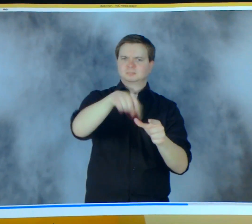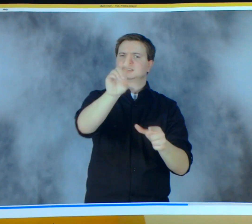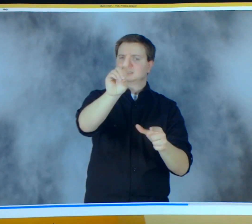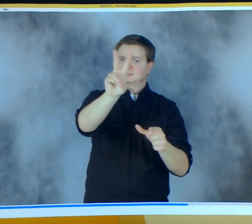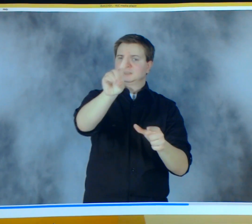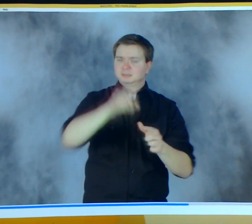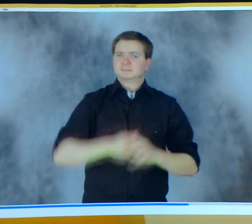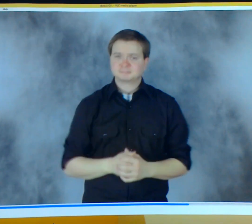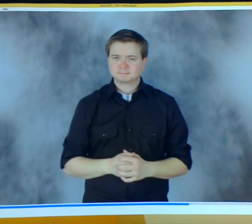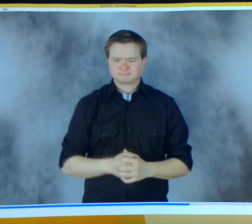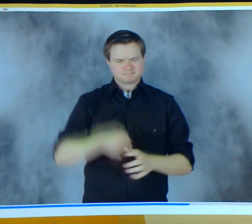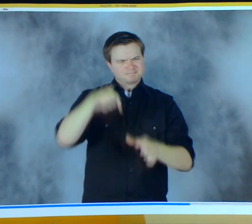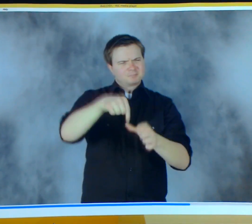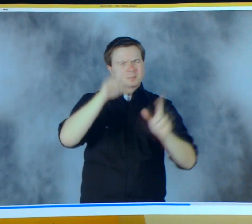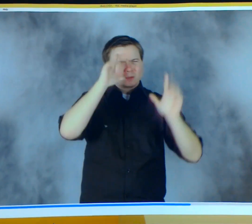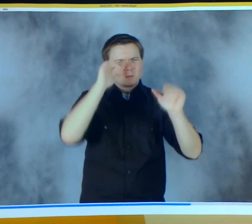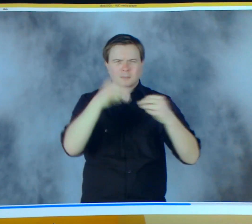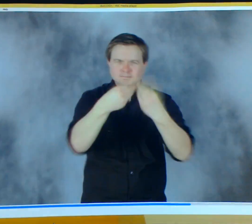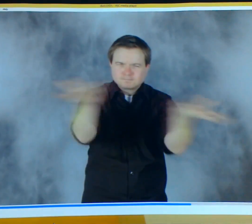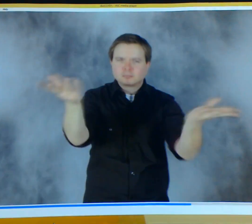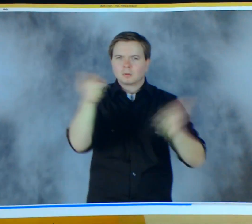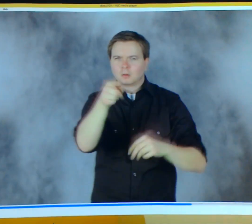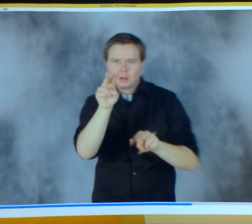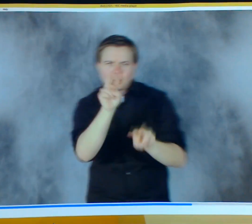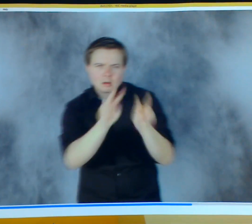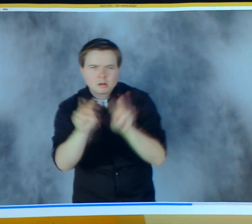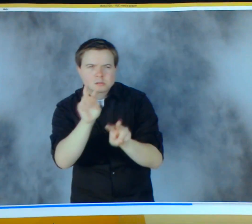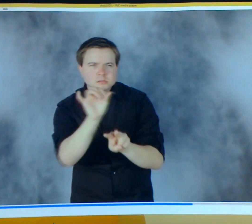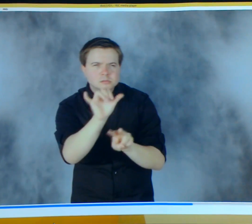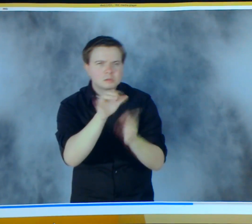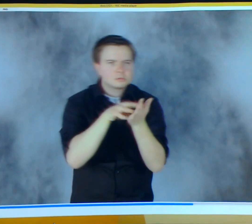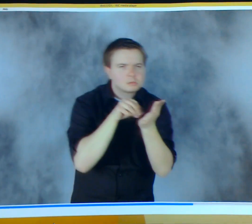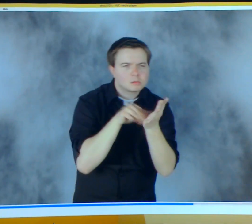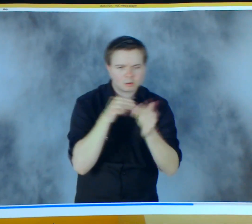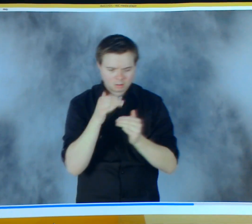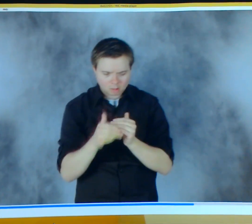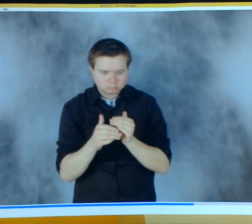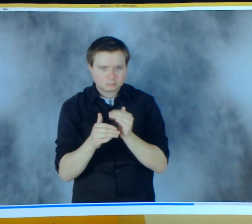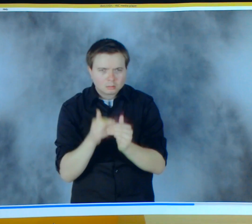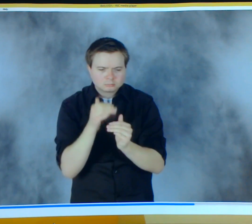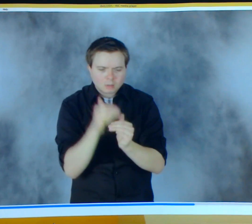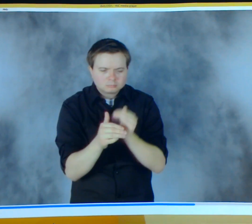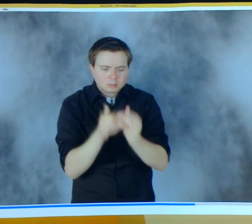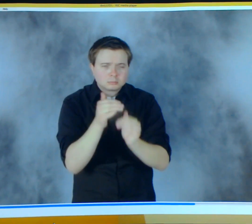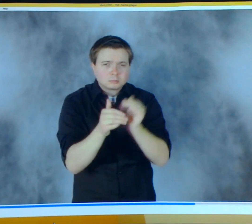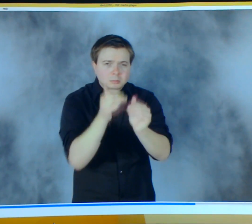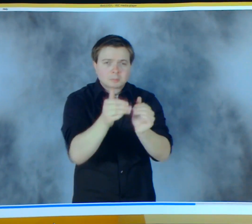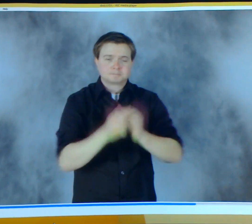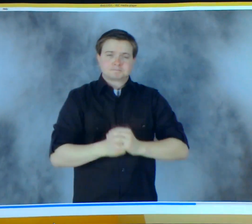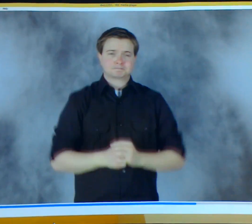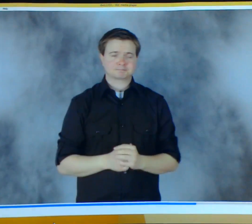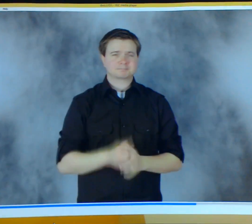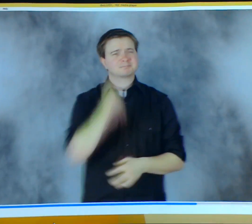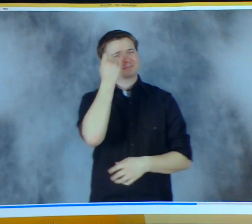Now, all three of these components are involved in this DVD. Hopefully this will provide you with a stepping